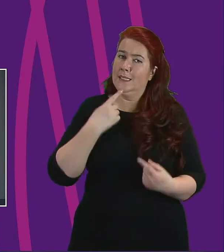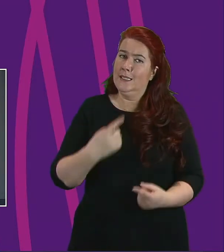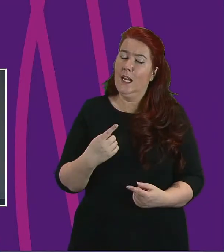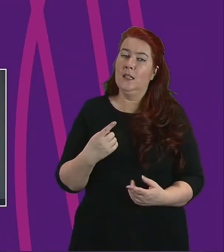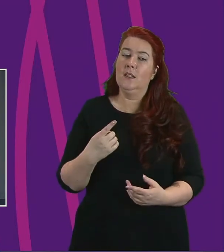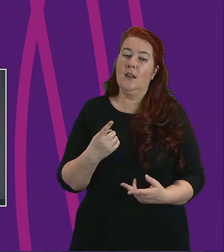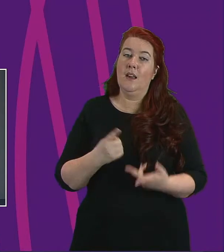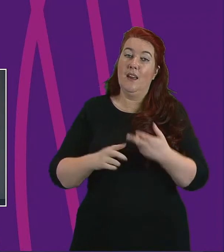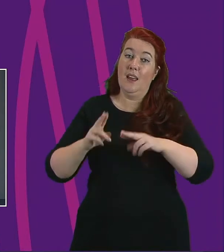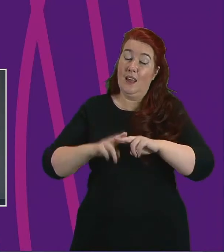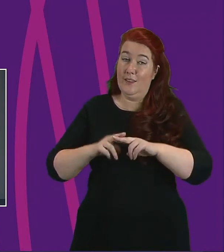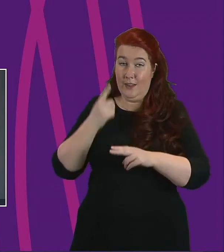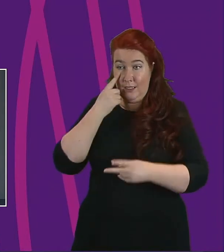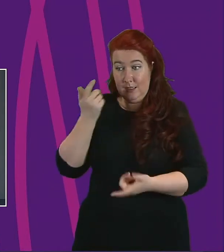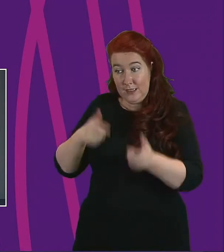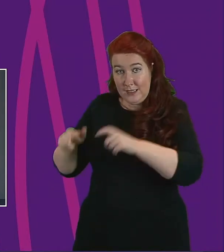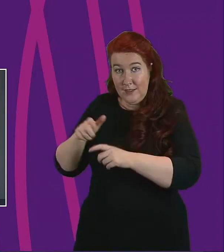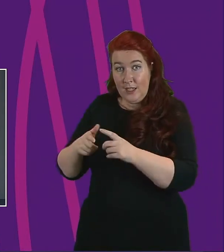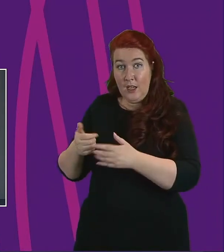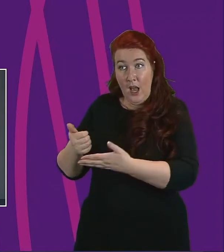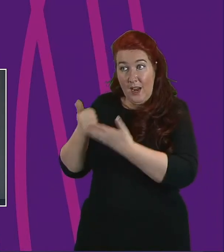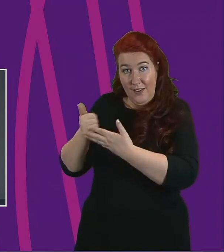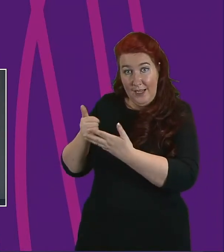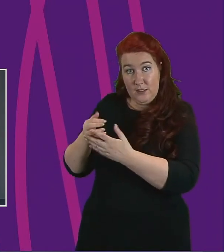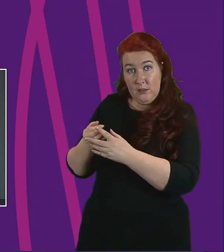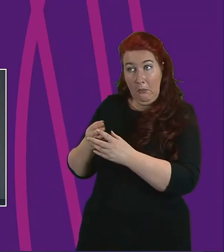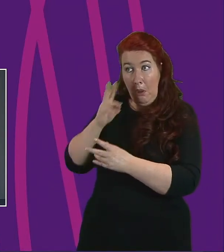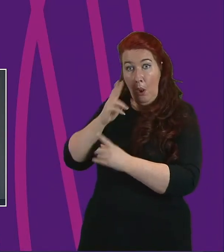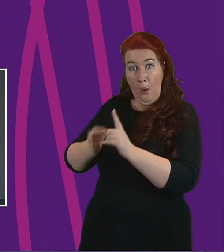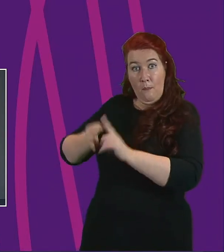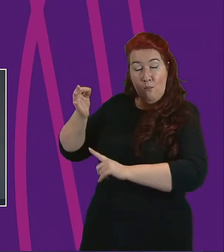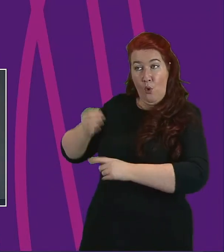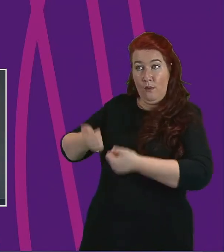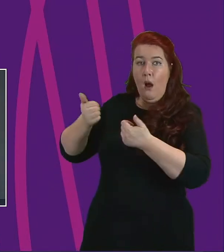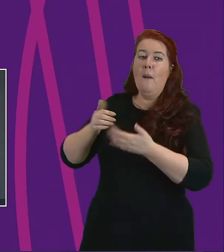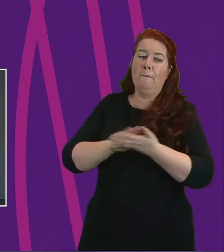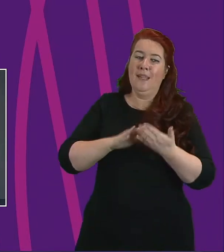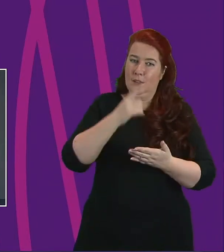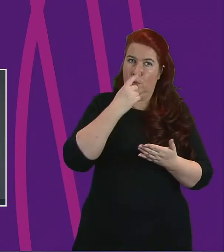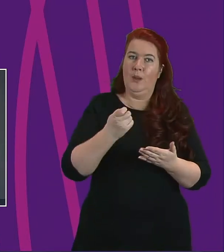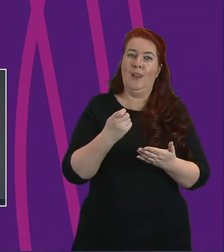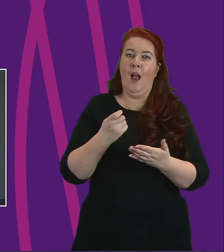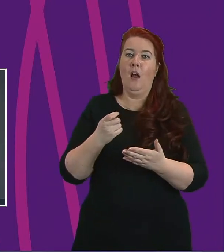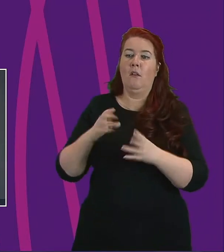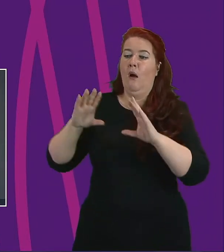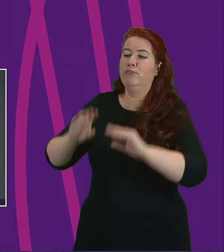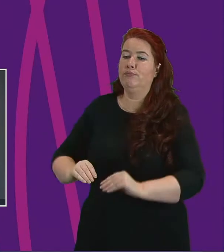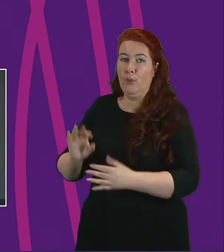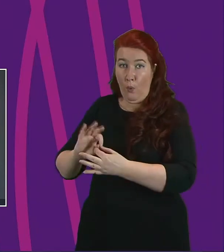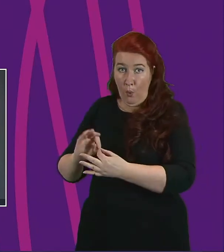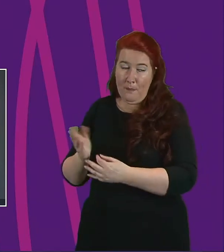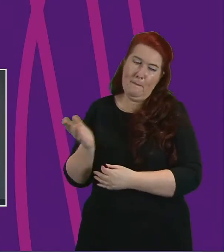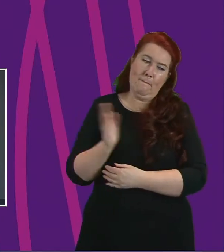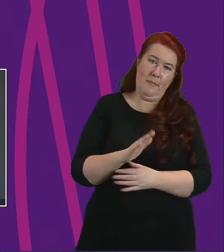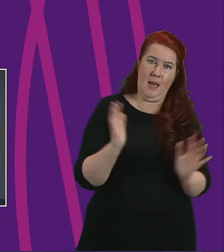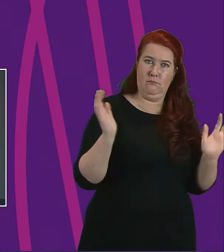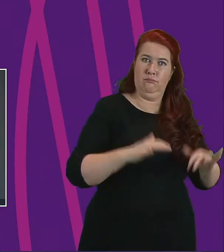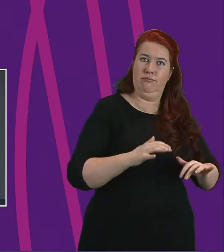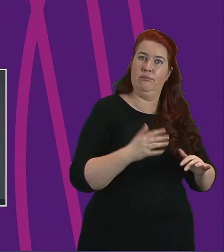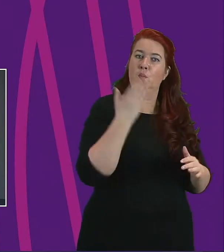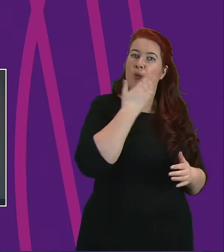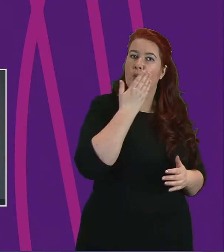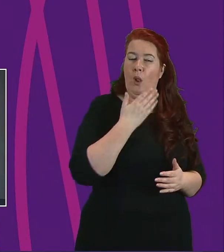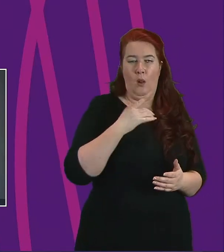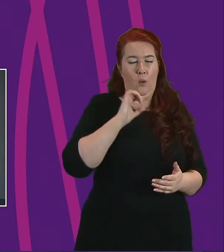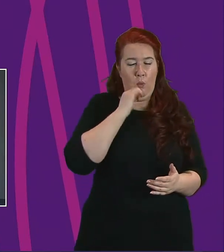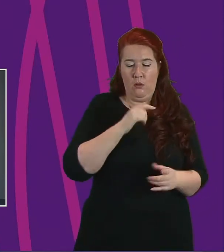if the scientific advice improves, then of course that enables us to move out of the blended learning model at the